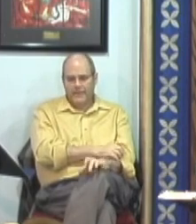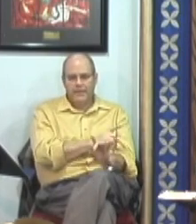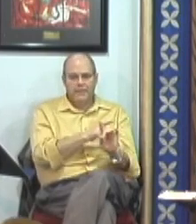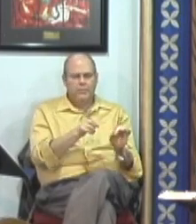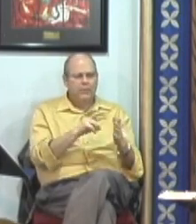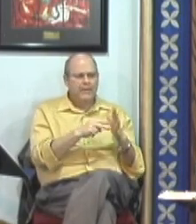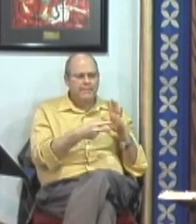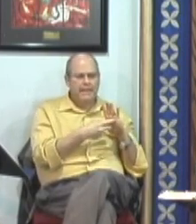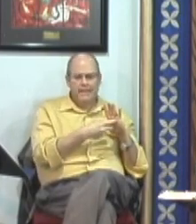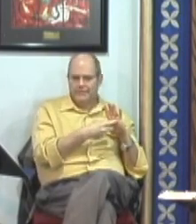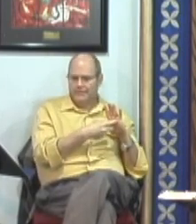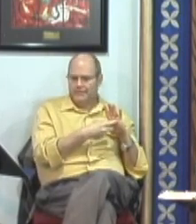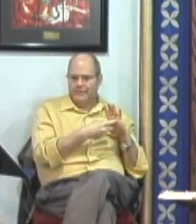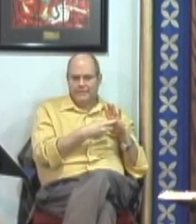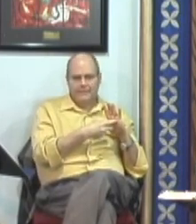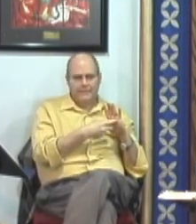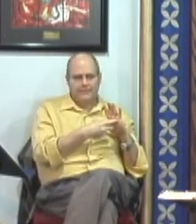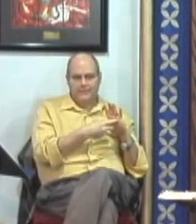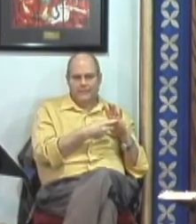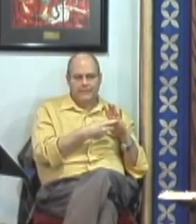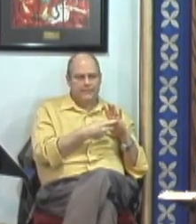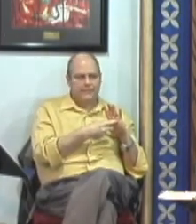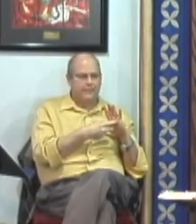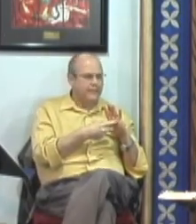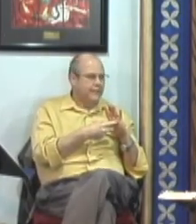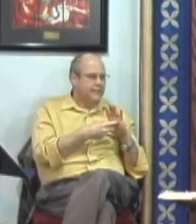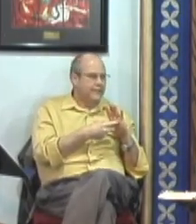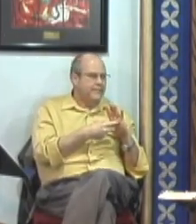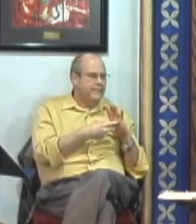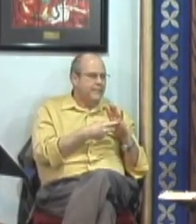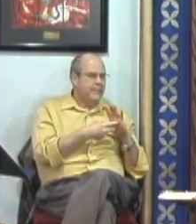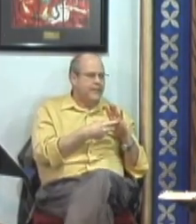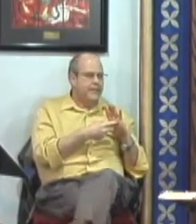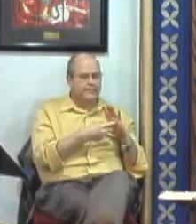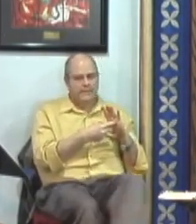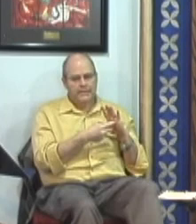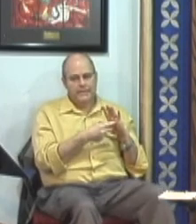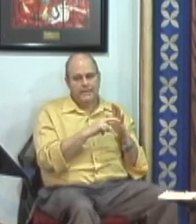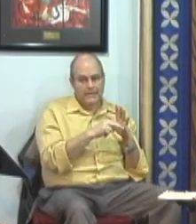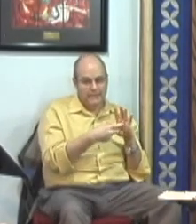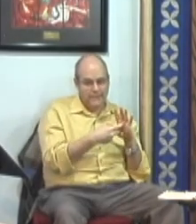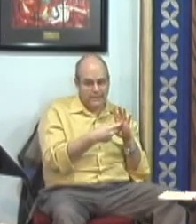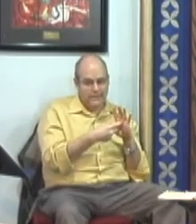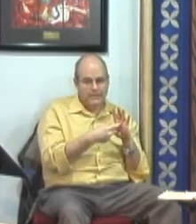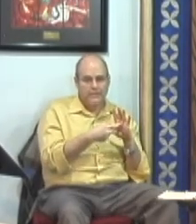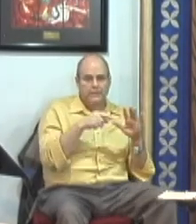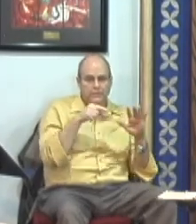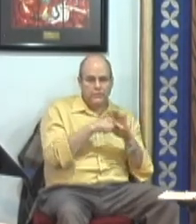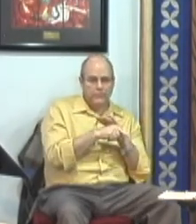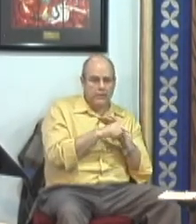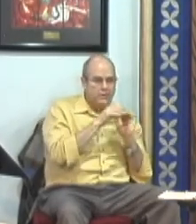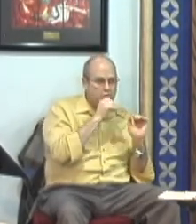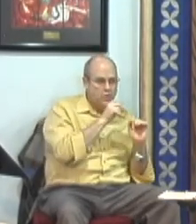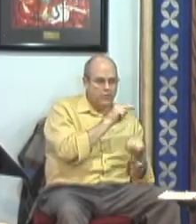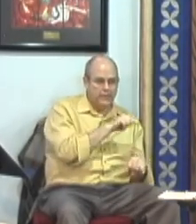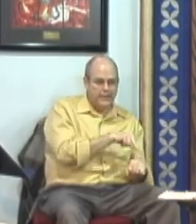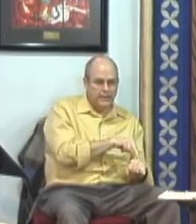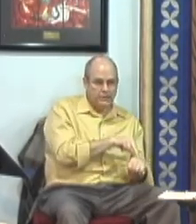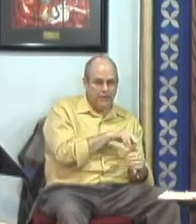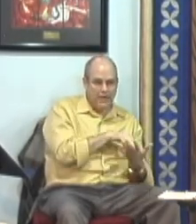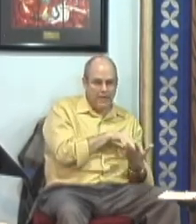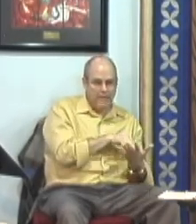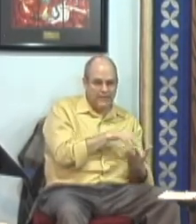what did he mean by that? He didn't mean to go walk down the street with a cross on your shoulder. He meant to crucify our old nature, how